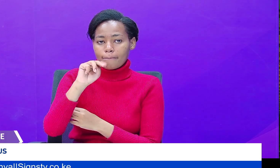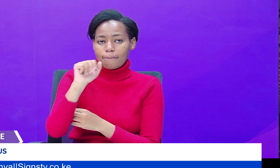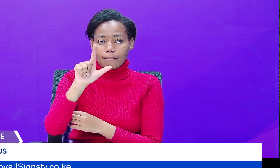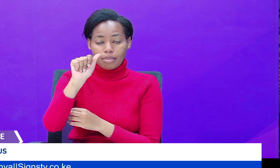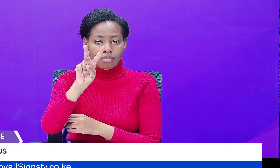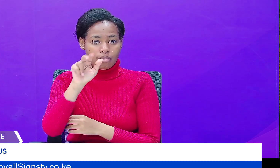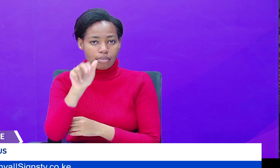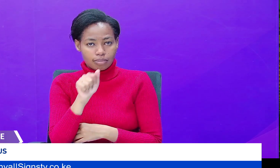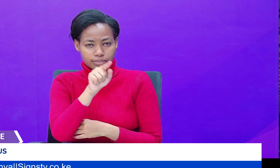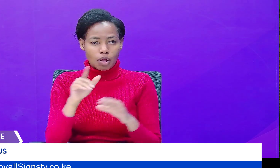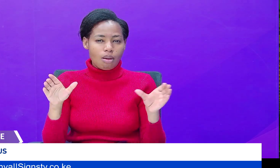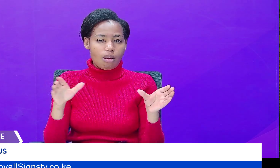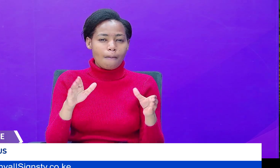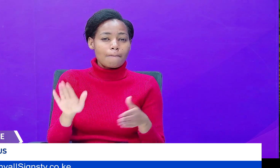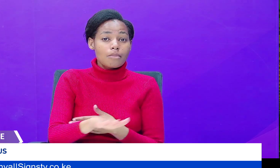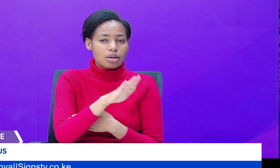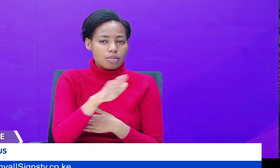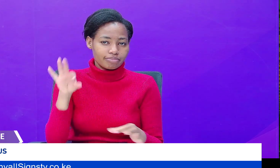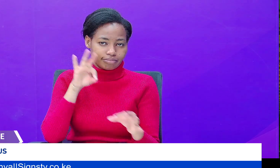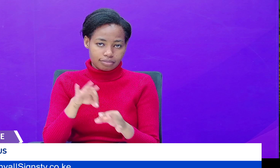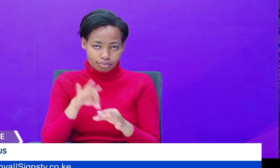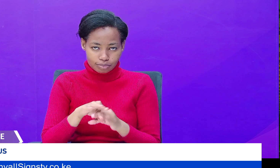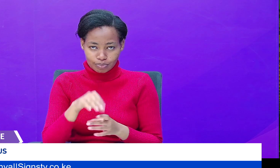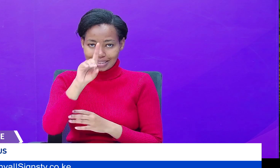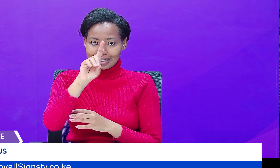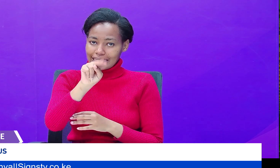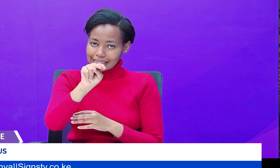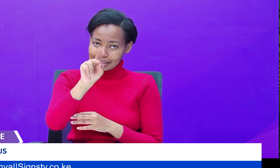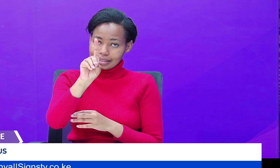party ticket for the upcoming Malava parliamentary by-election.